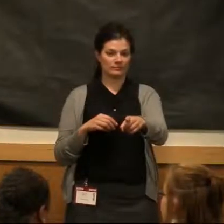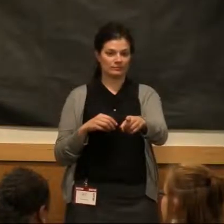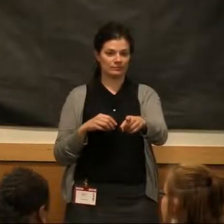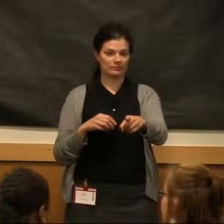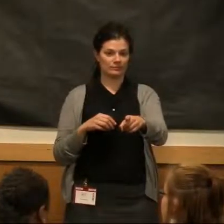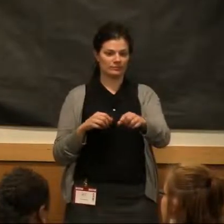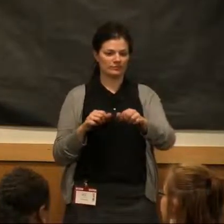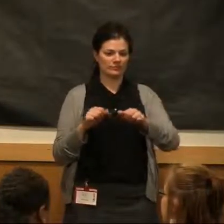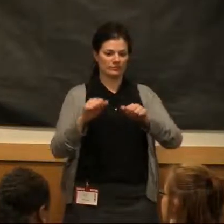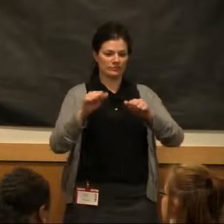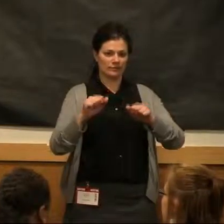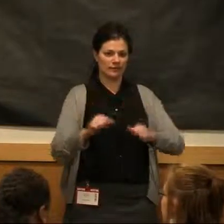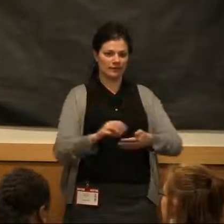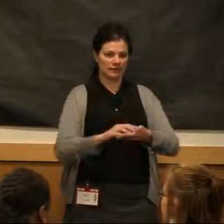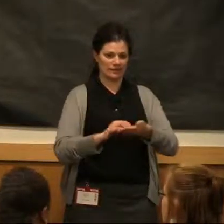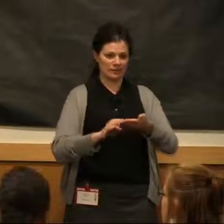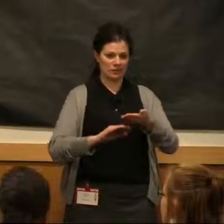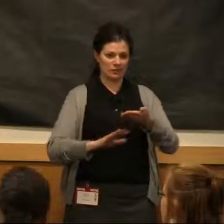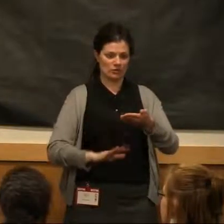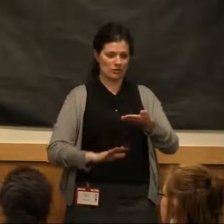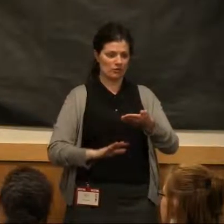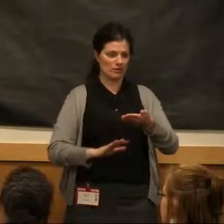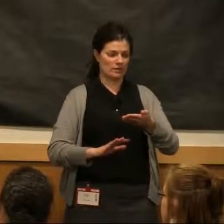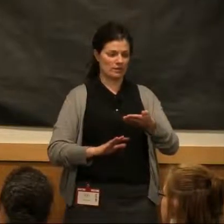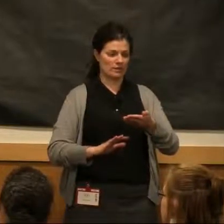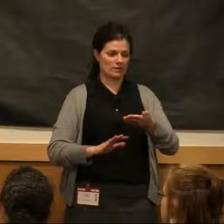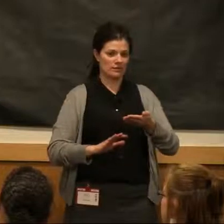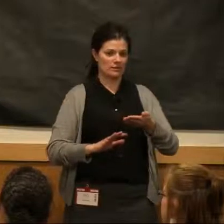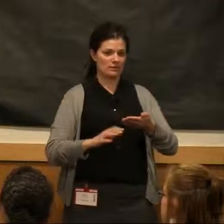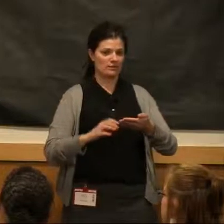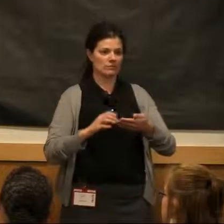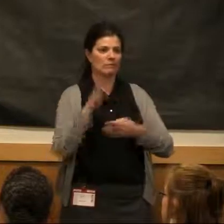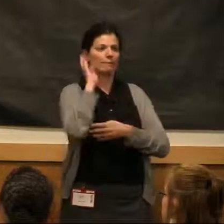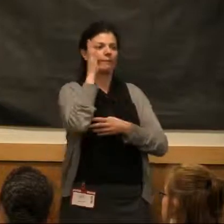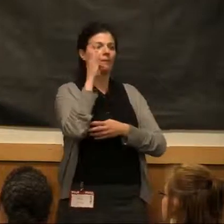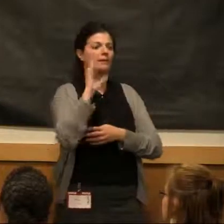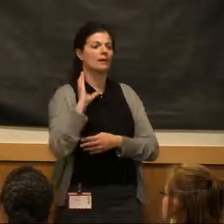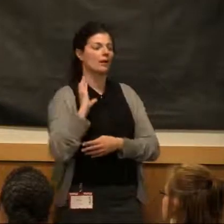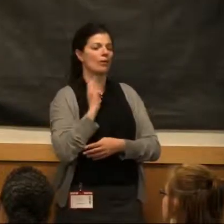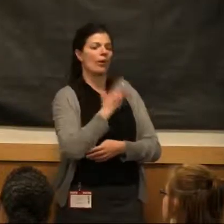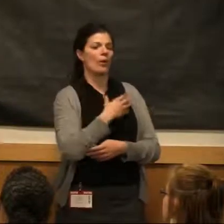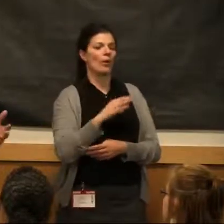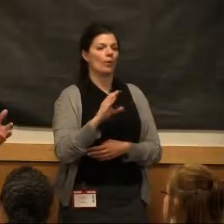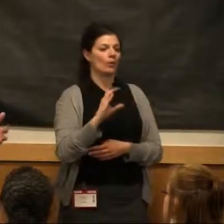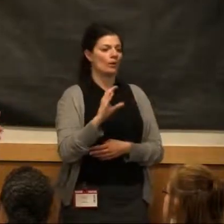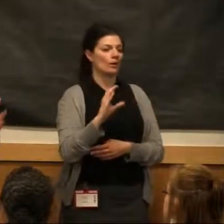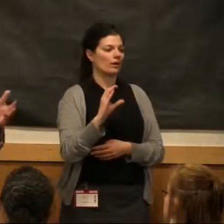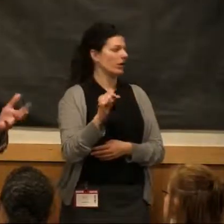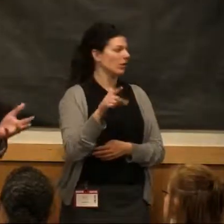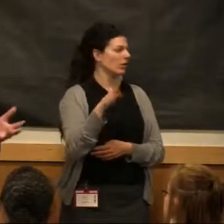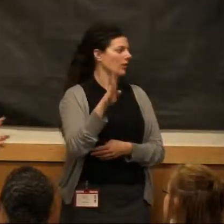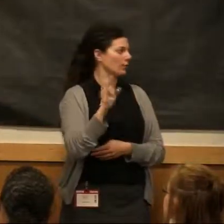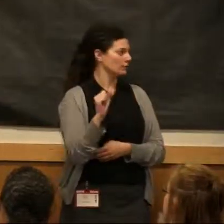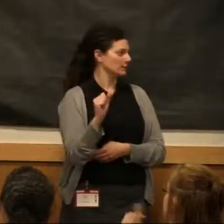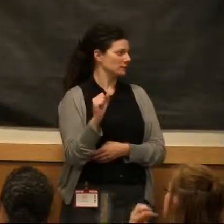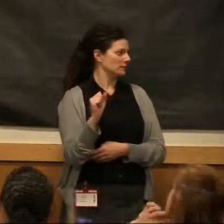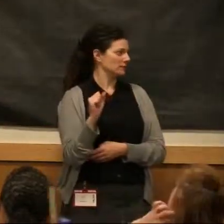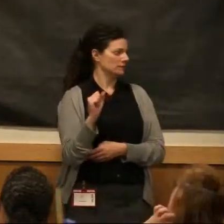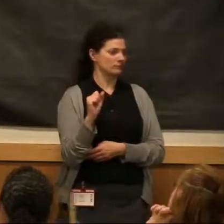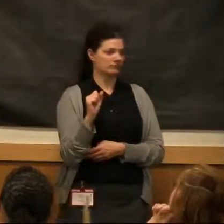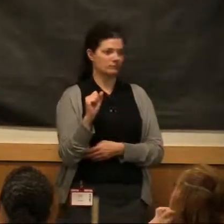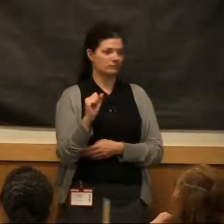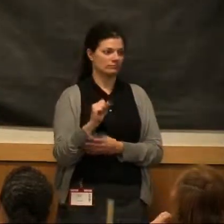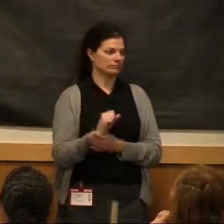Can students make their own clubs? Yes. Yes, many times. The question was, can students create their own